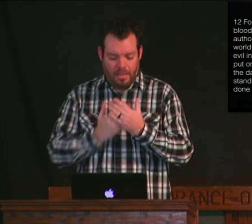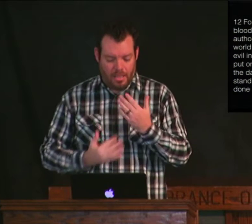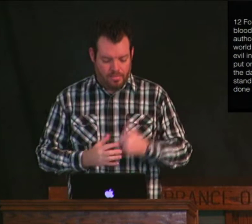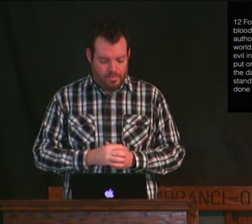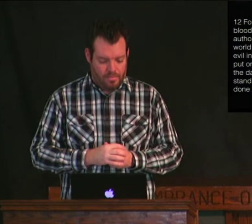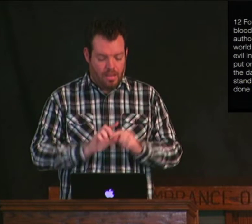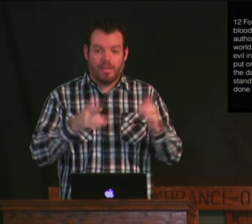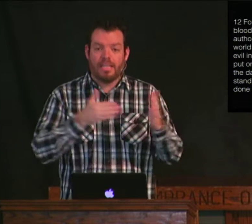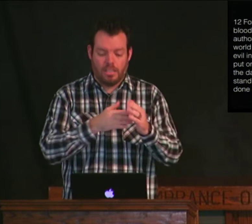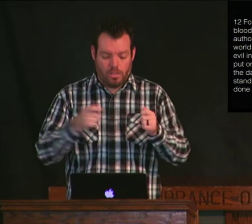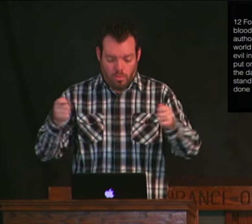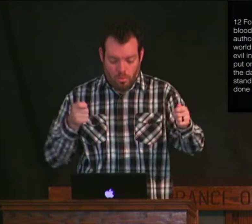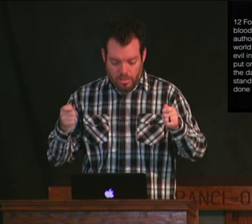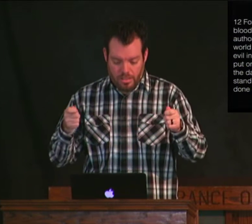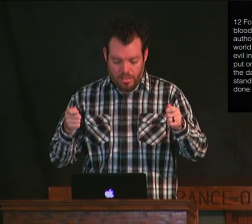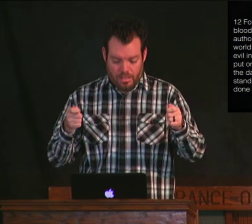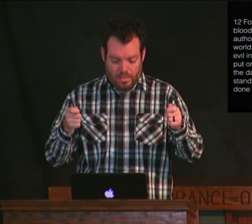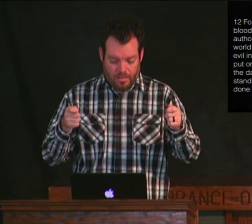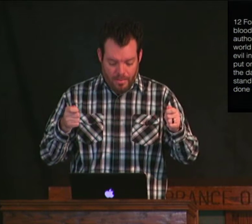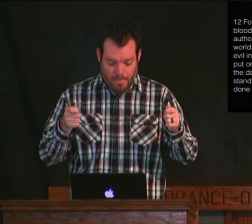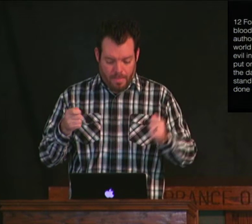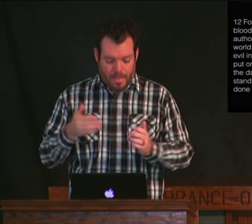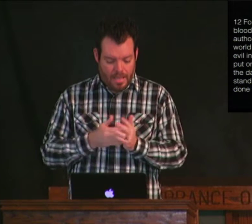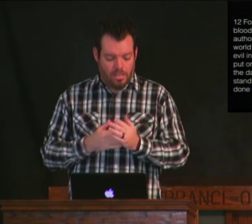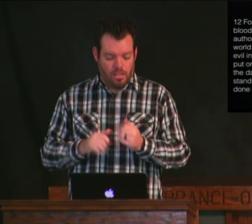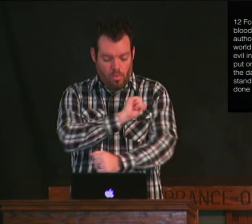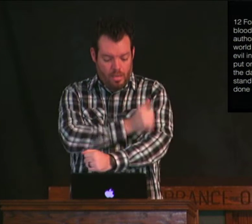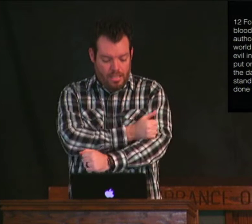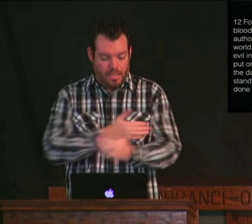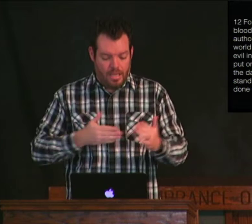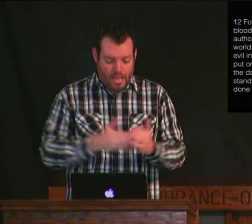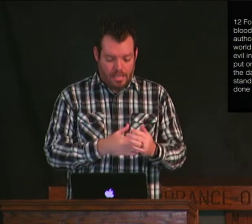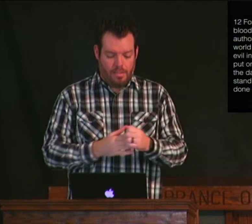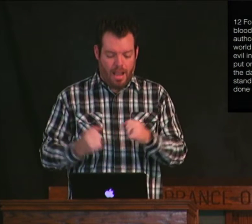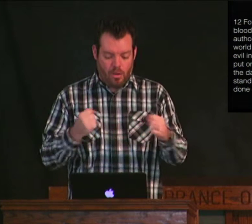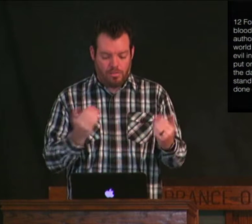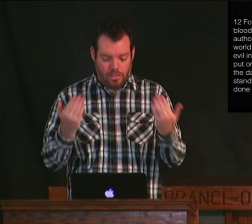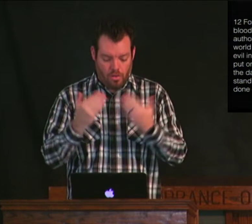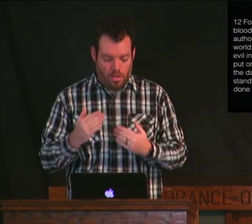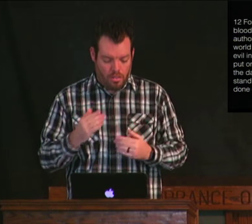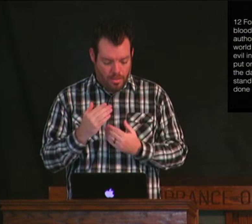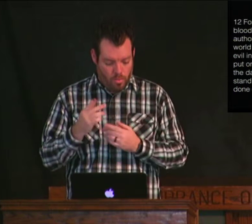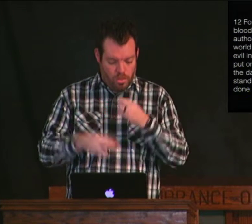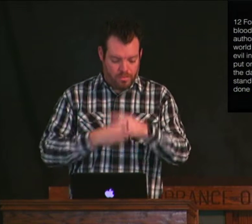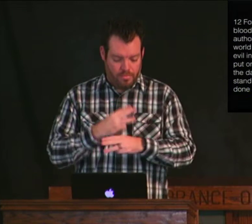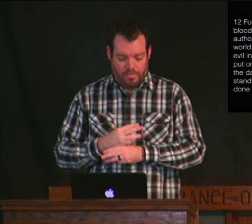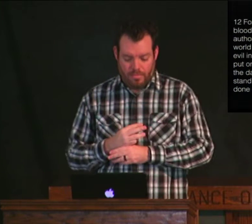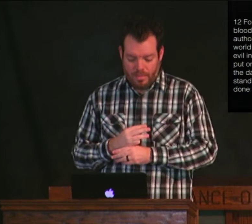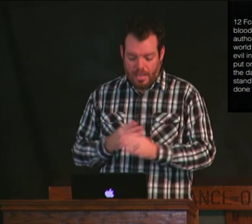blood, but against the rulers, against the authorities, and against the power of this dark world, and